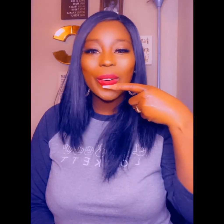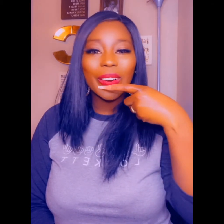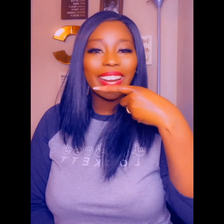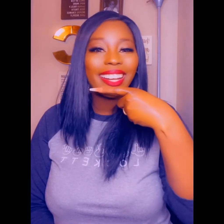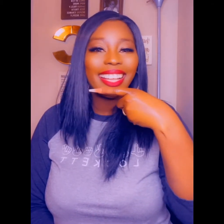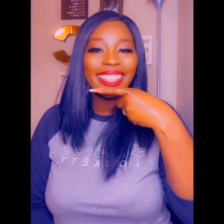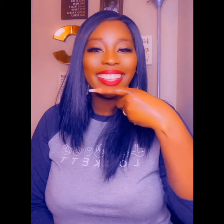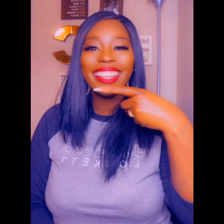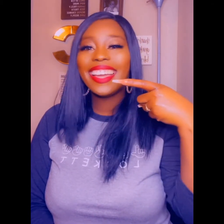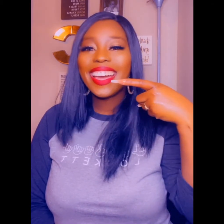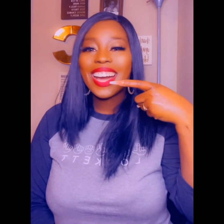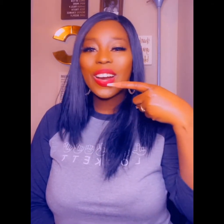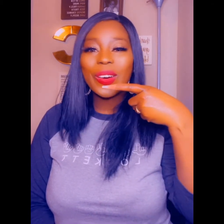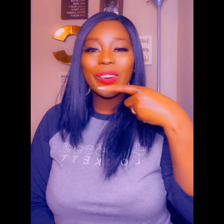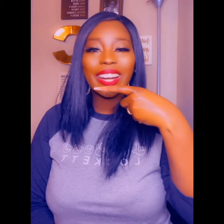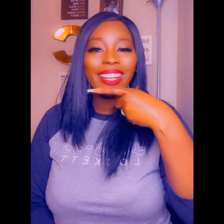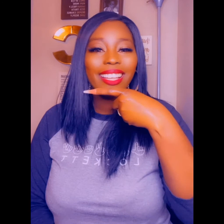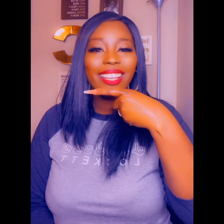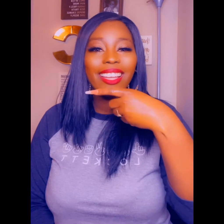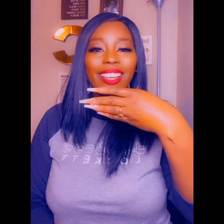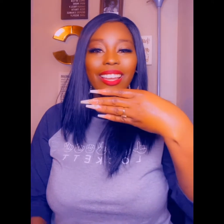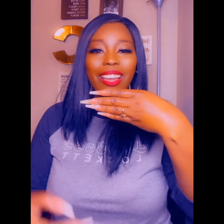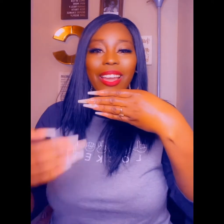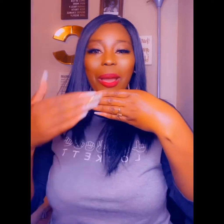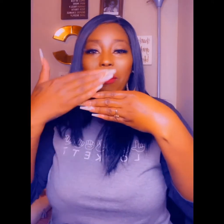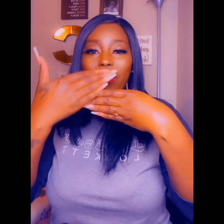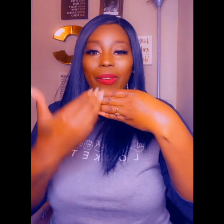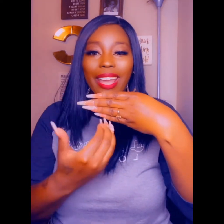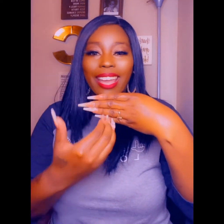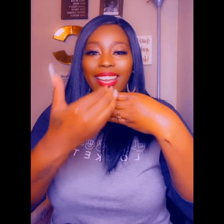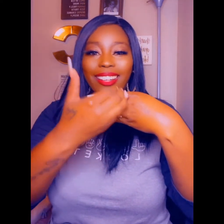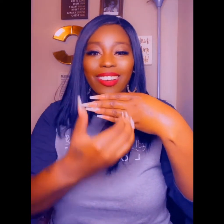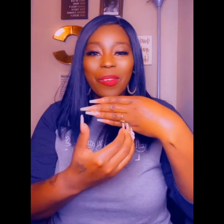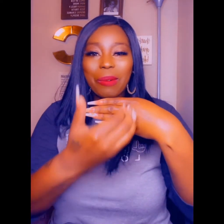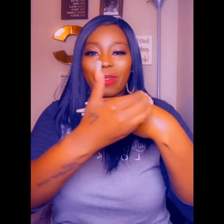corn, corn, bread, cornbread,